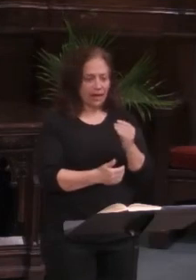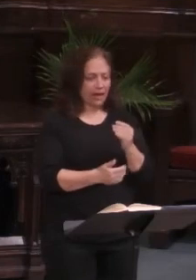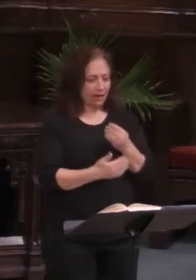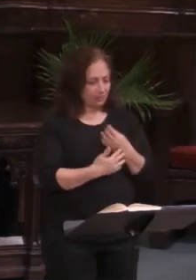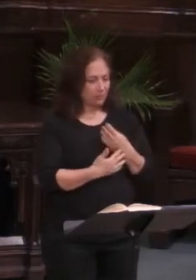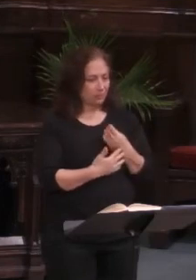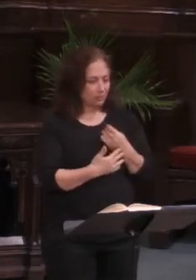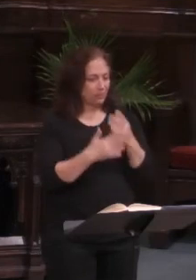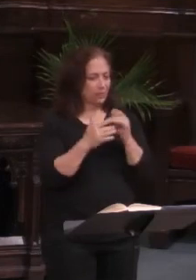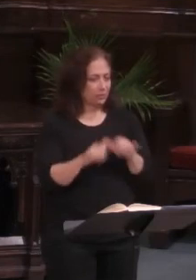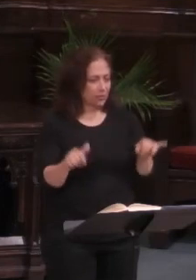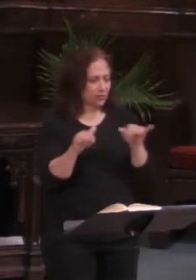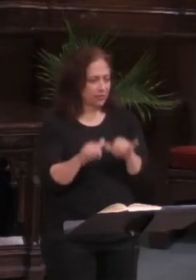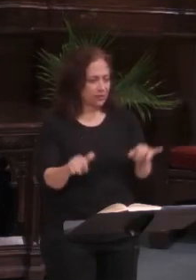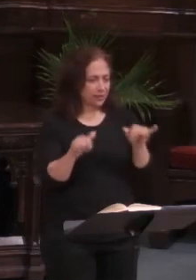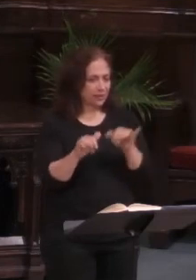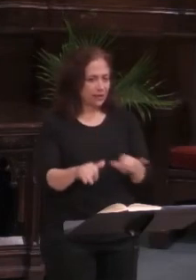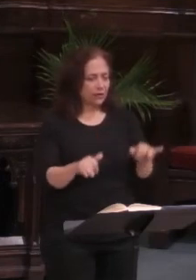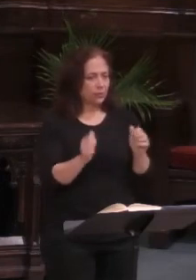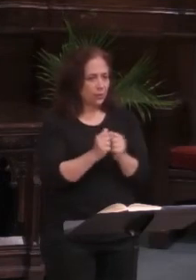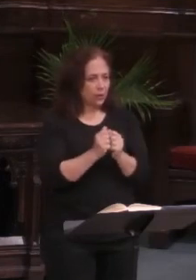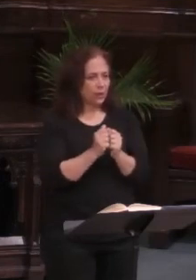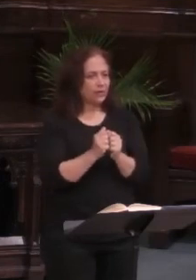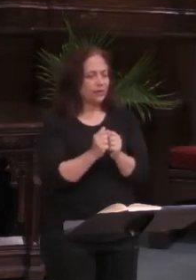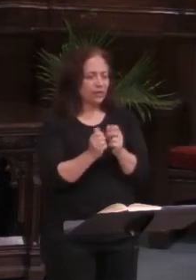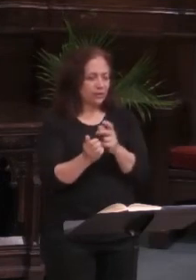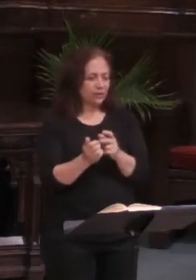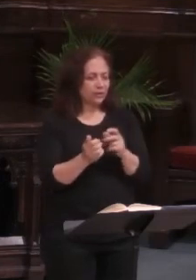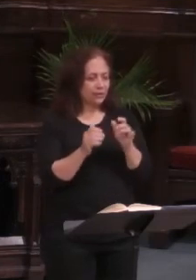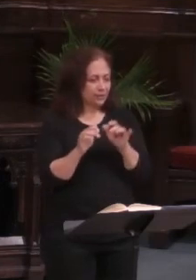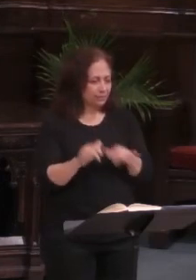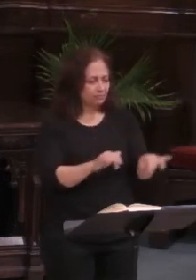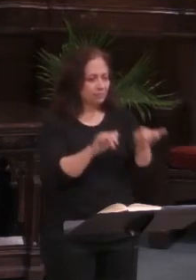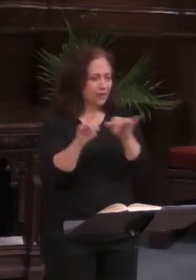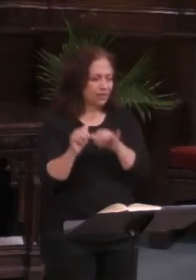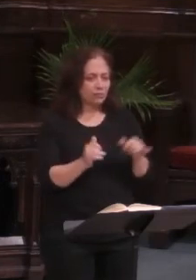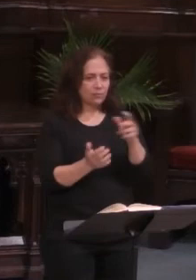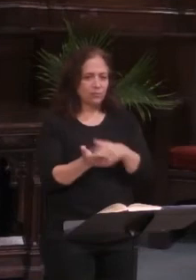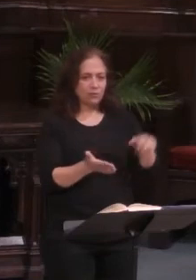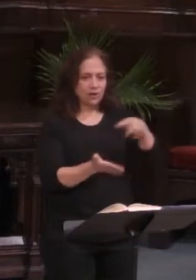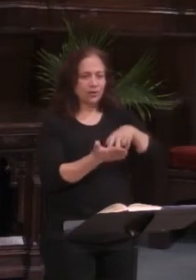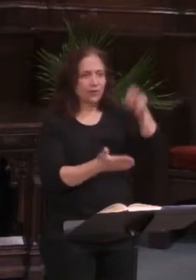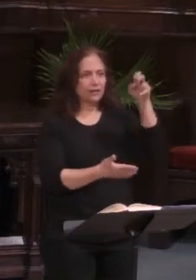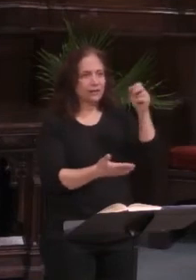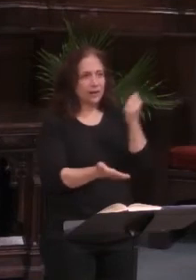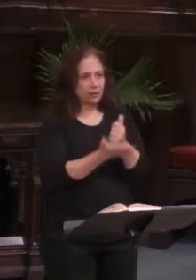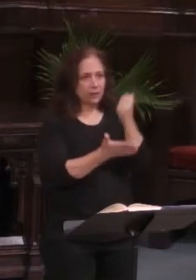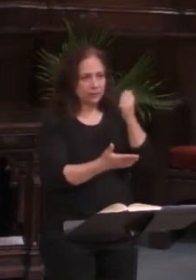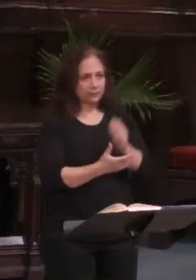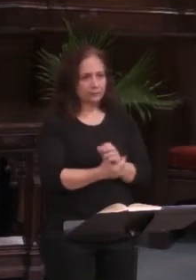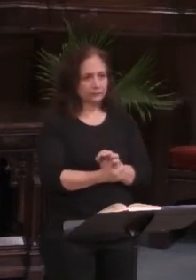in time with the rhythm of resurrection. Amen.